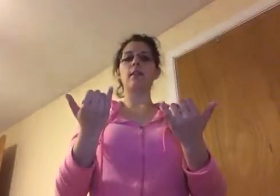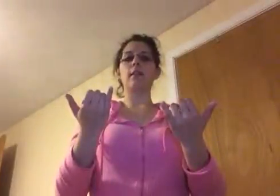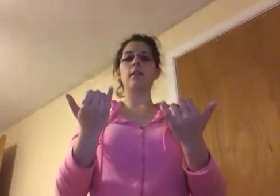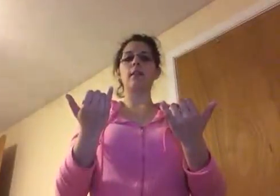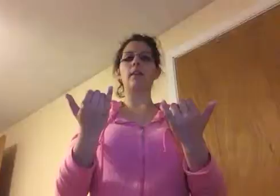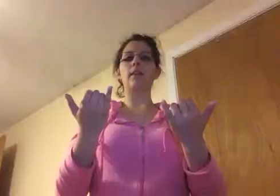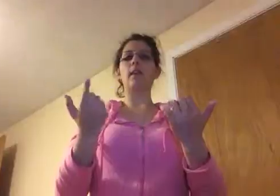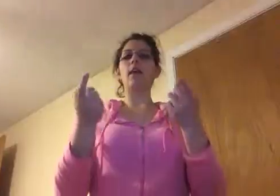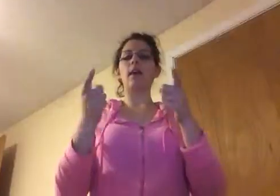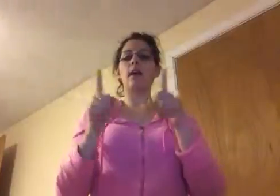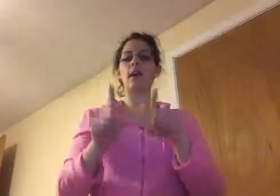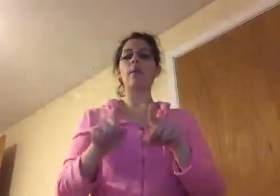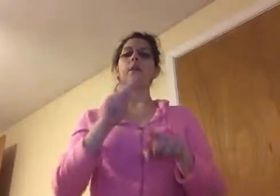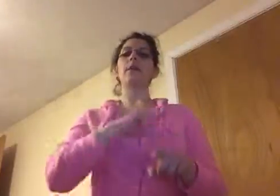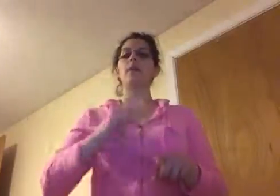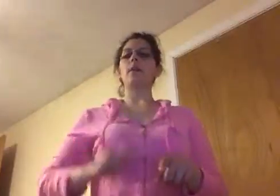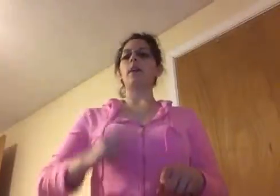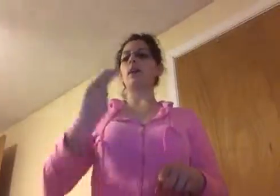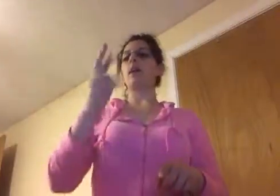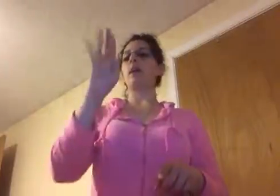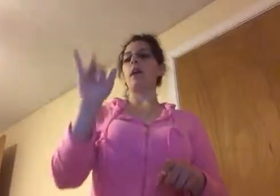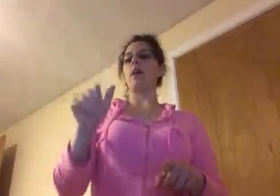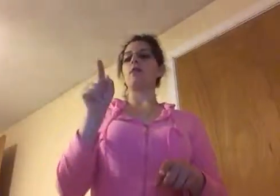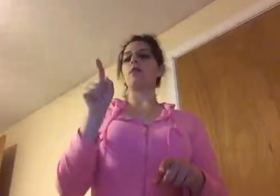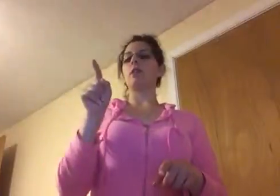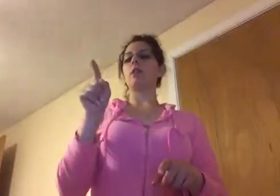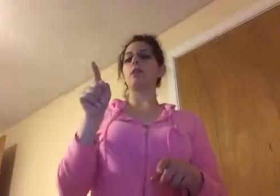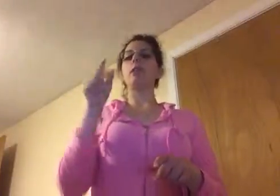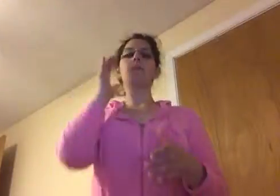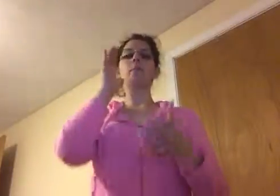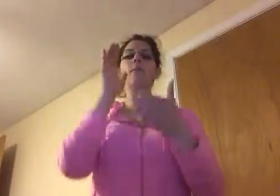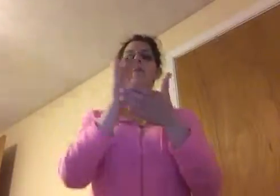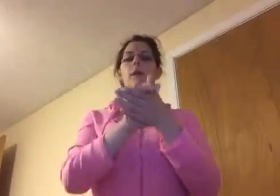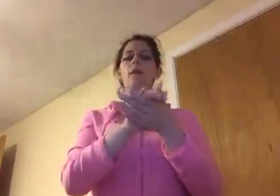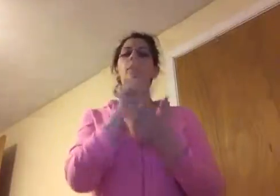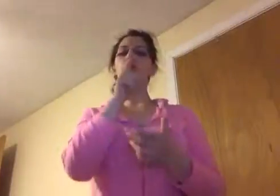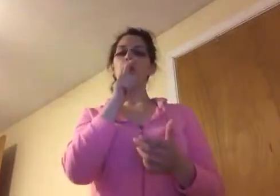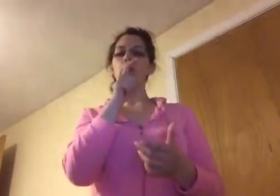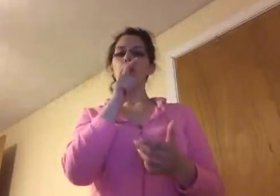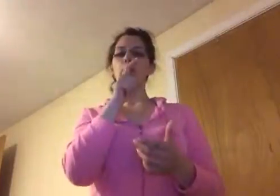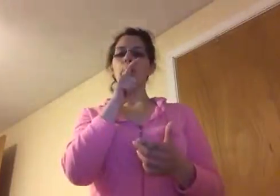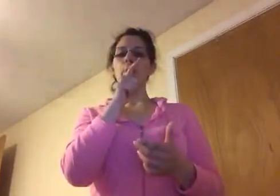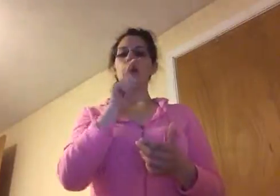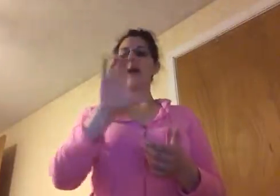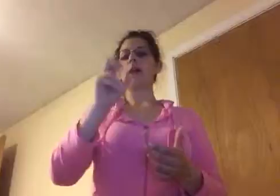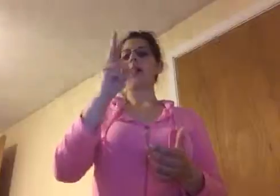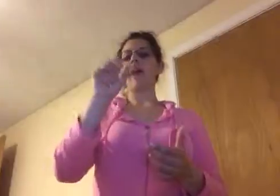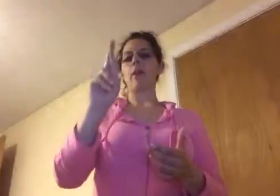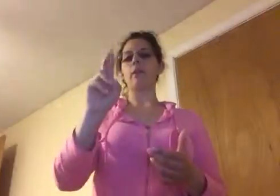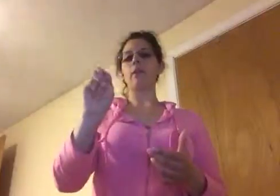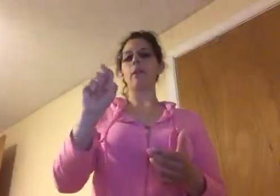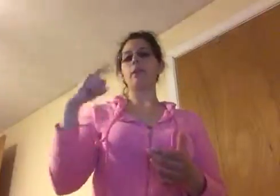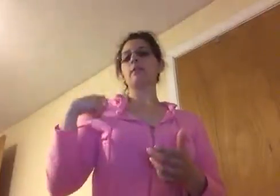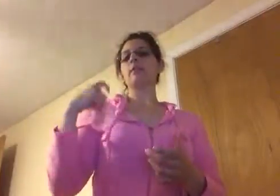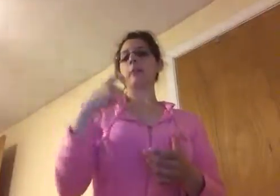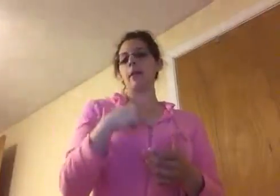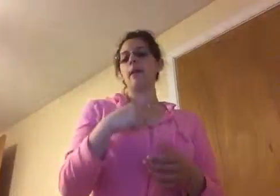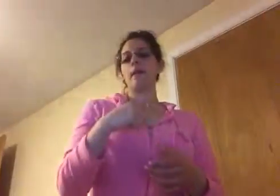he had a problem. He was married to Catherine of Aragon from Spain out of political necessity, and he decided that she wasn't giving him a